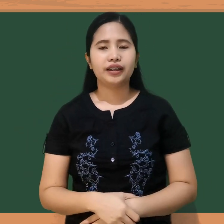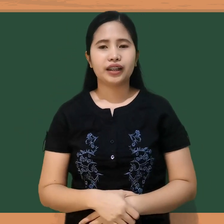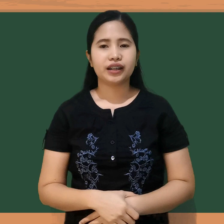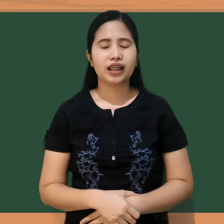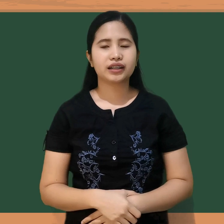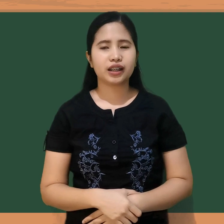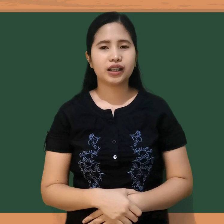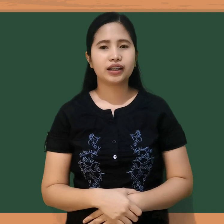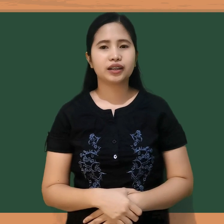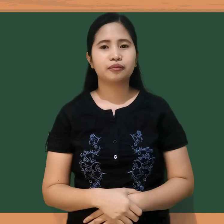Ayan. Next is